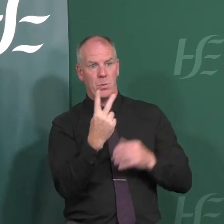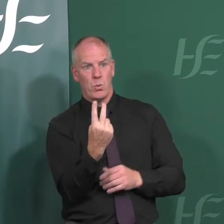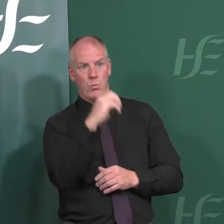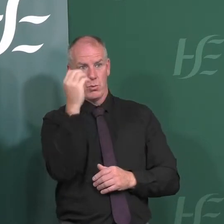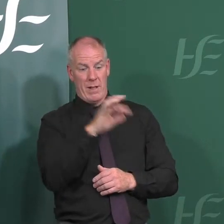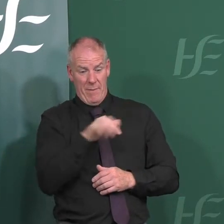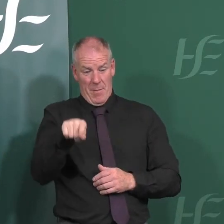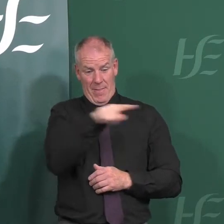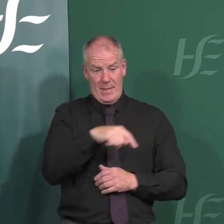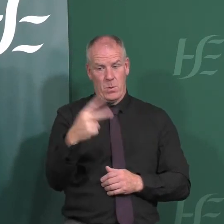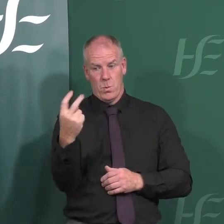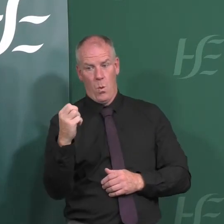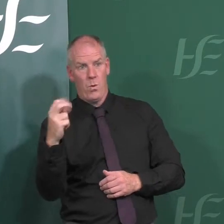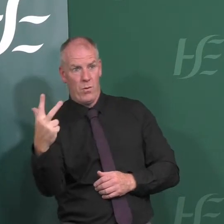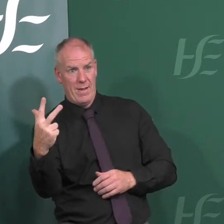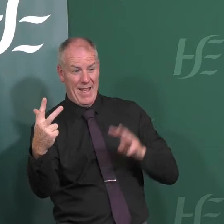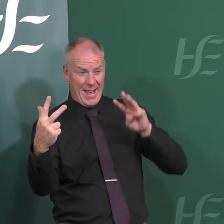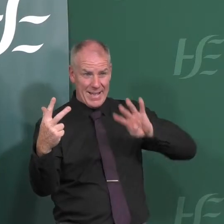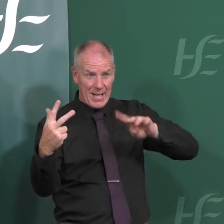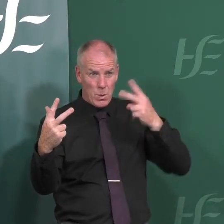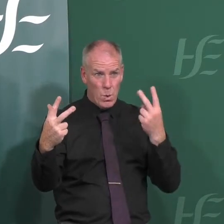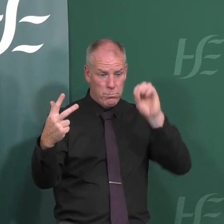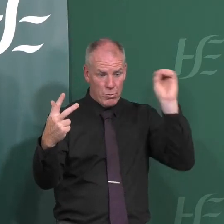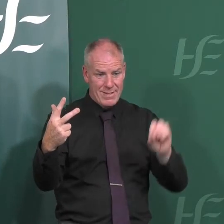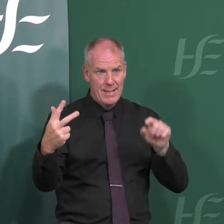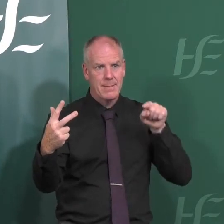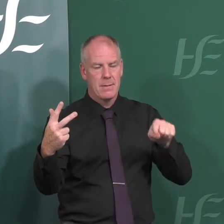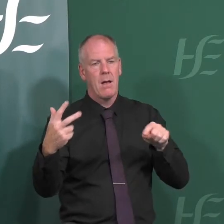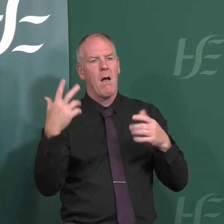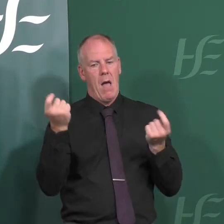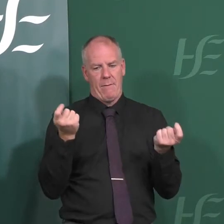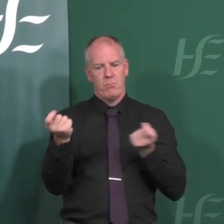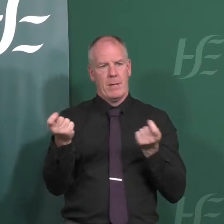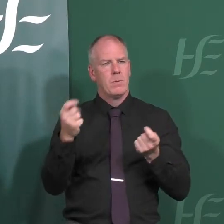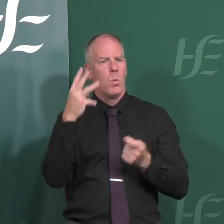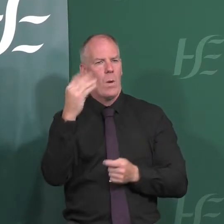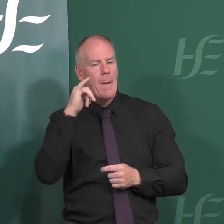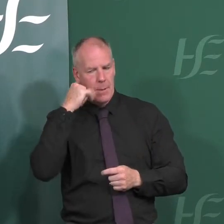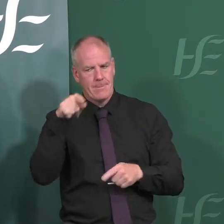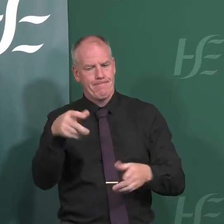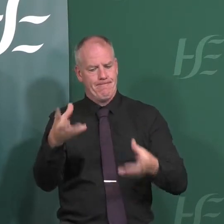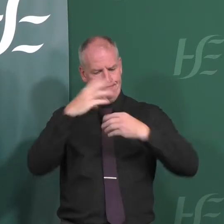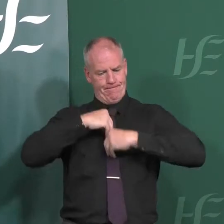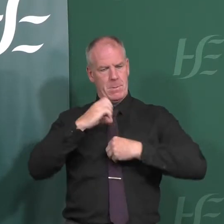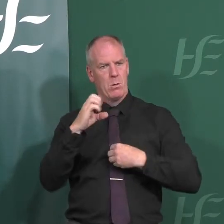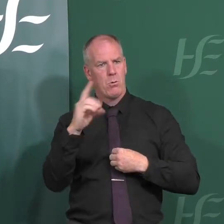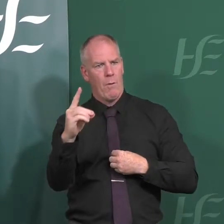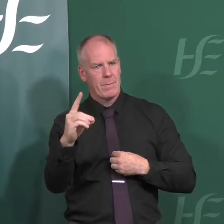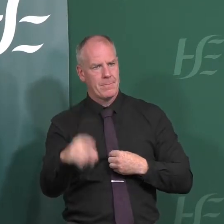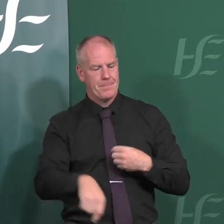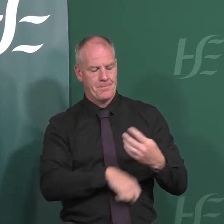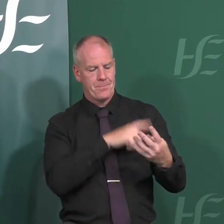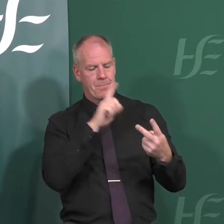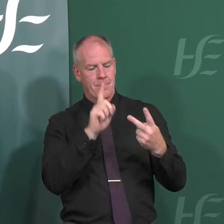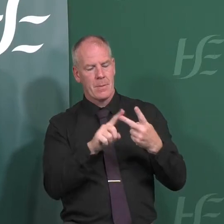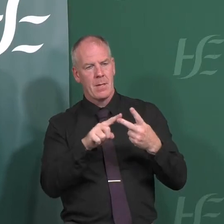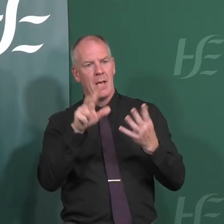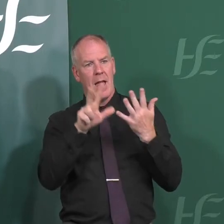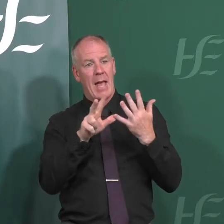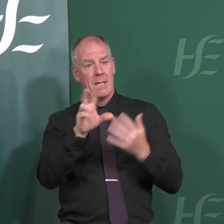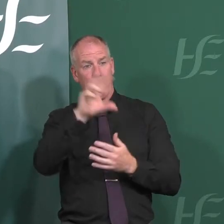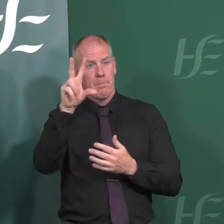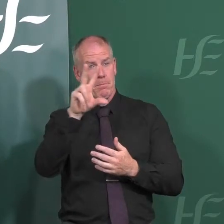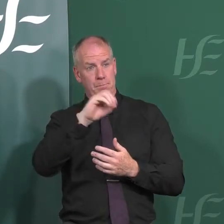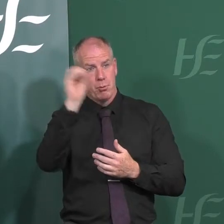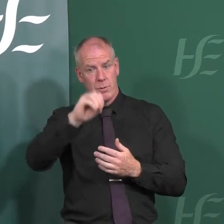cases admitted with COVID are now being treated for COVID. 8% identified with